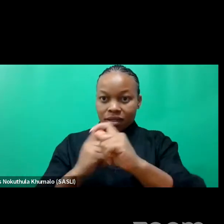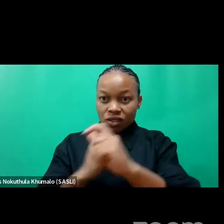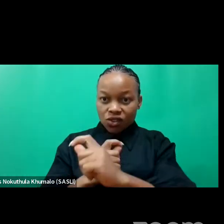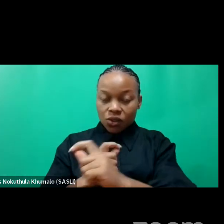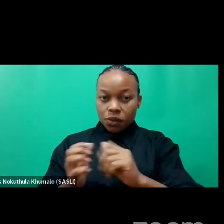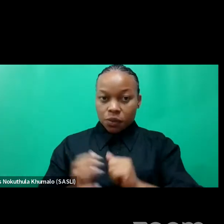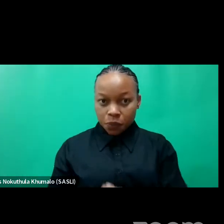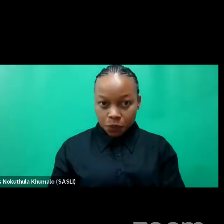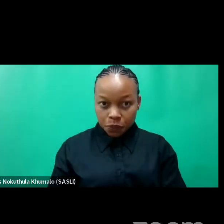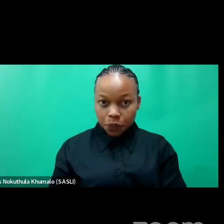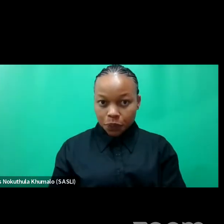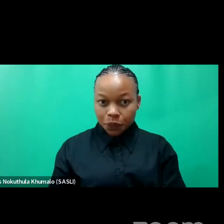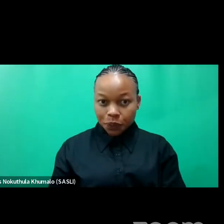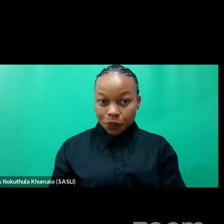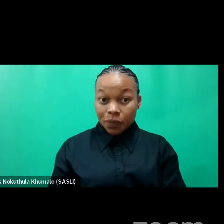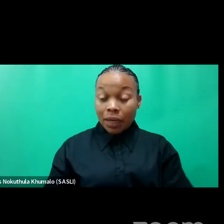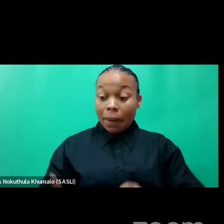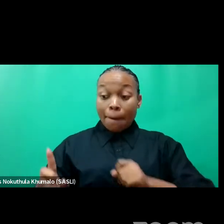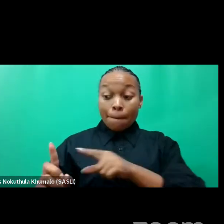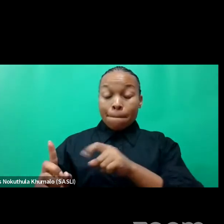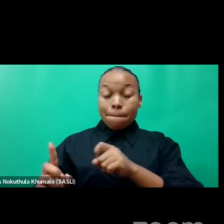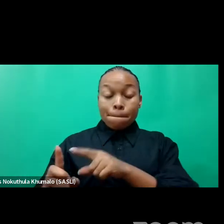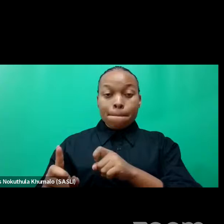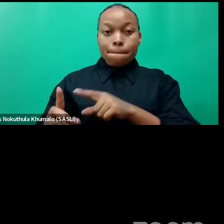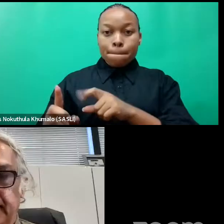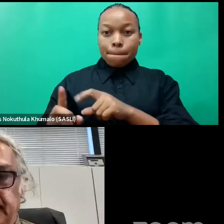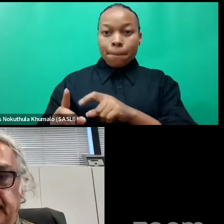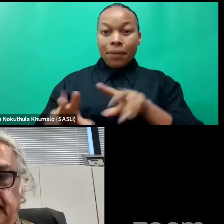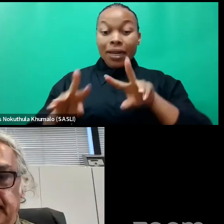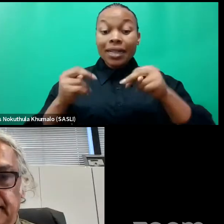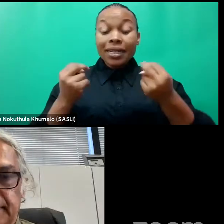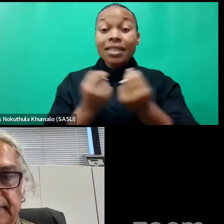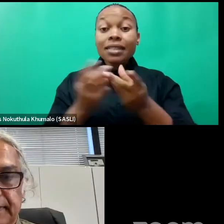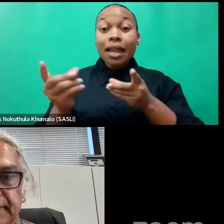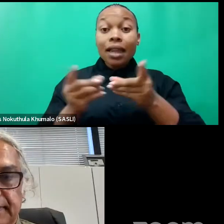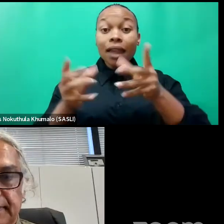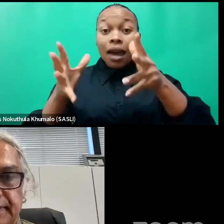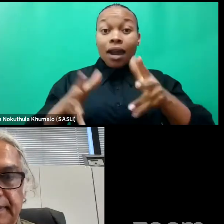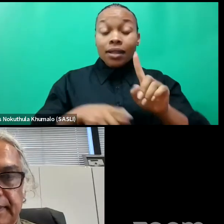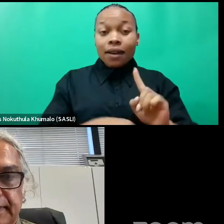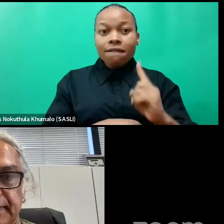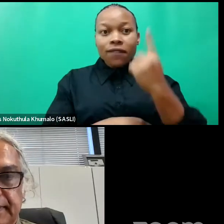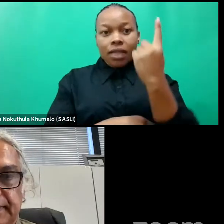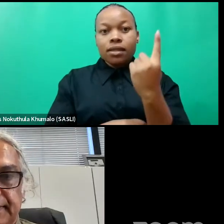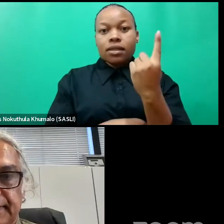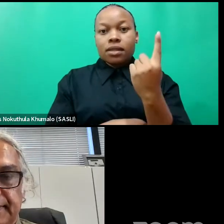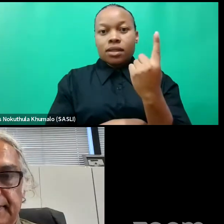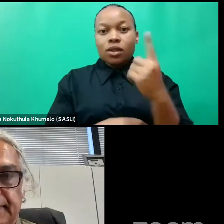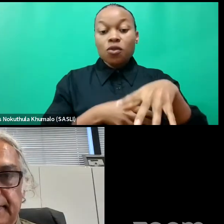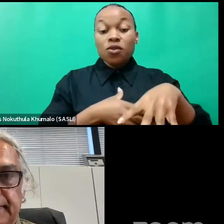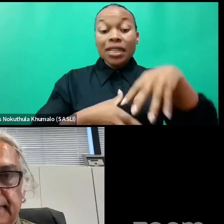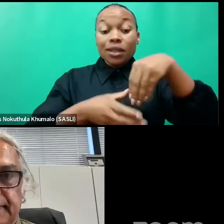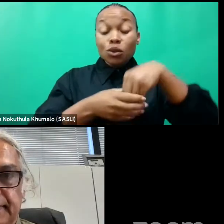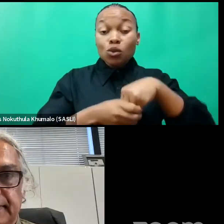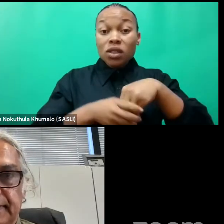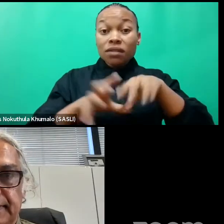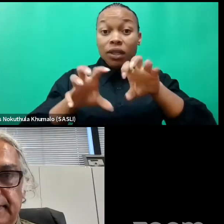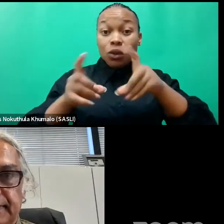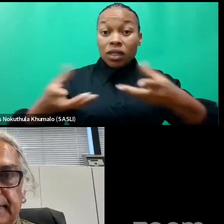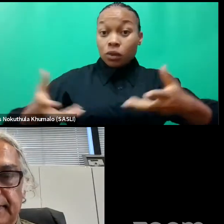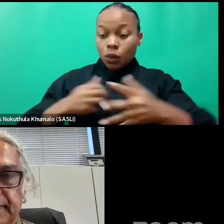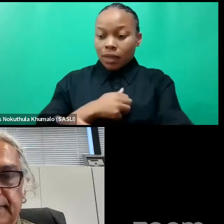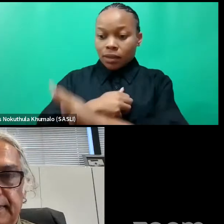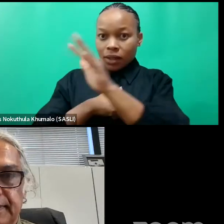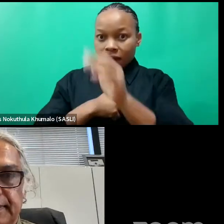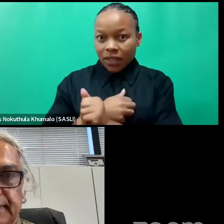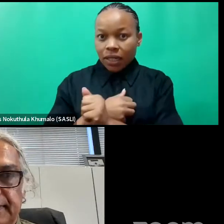He was the first national director of inclusive education in South Africa, and he has worked in various areas